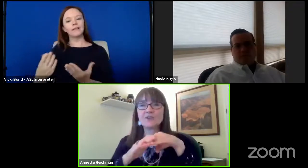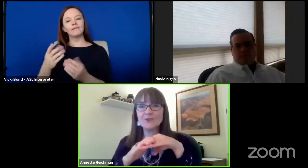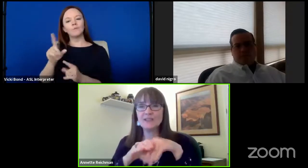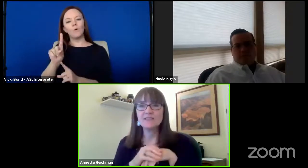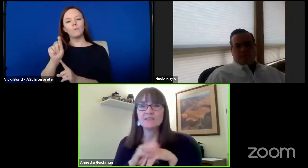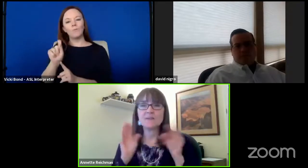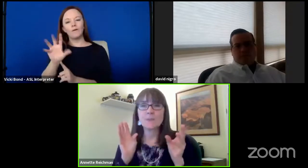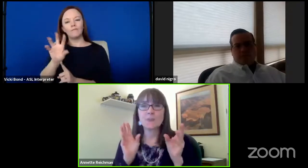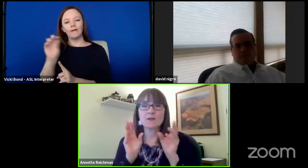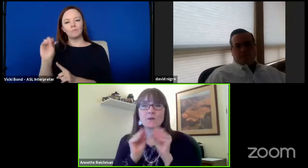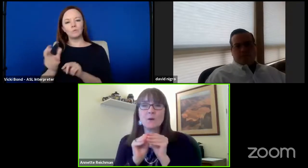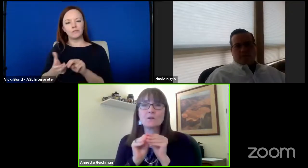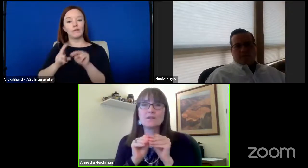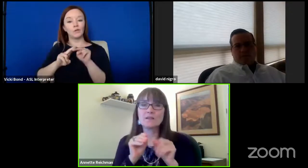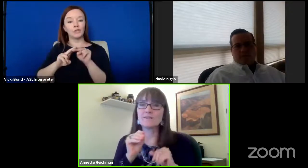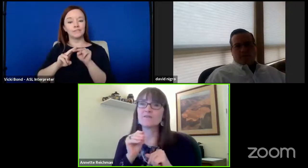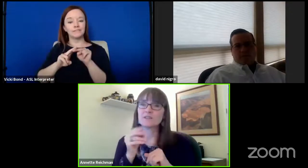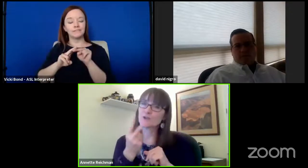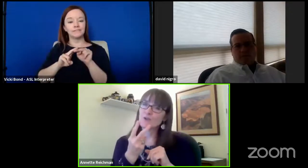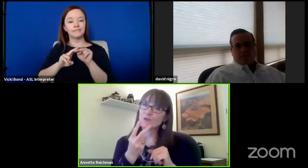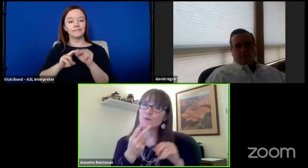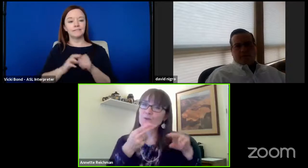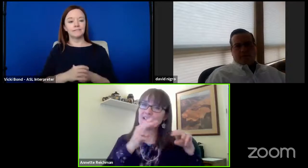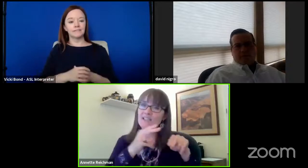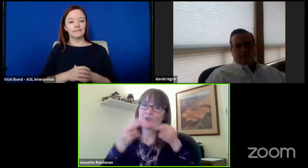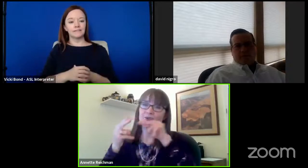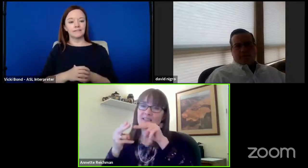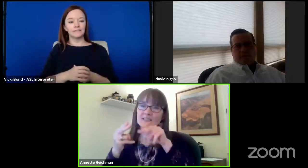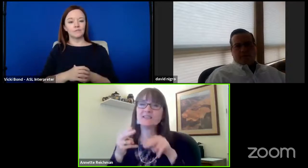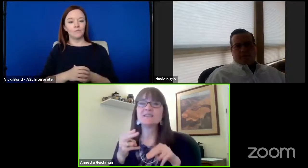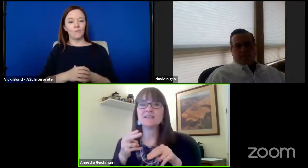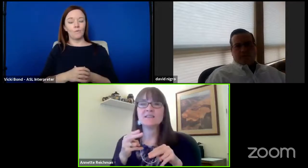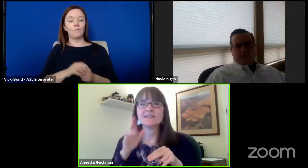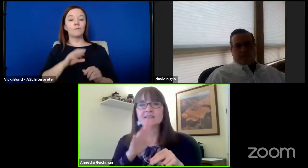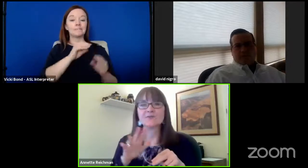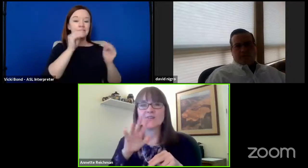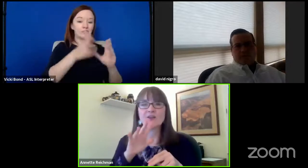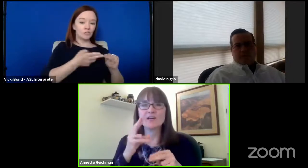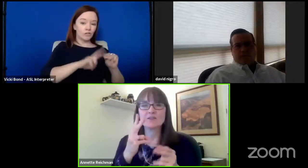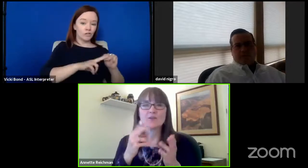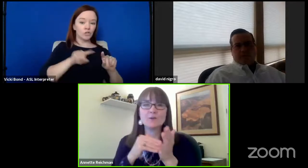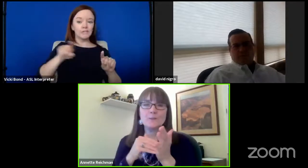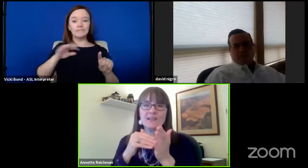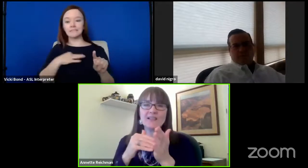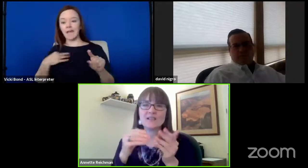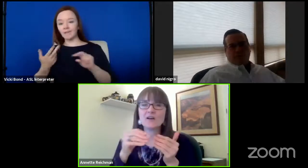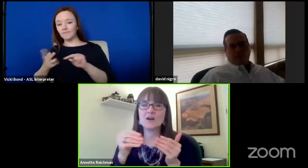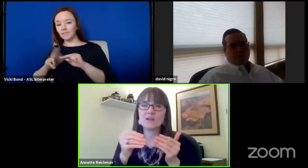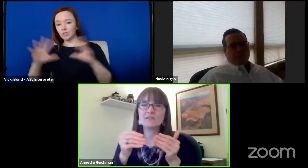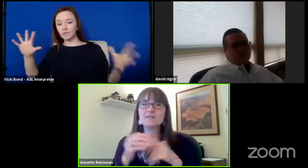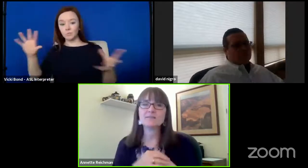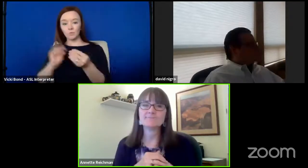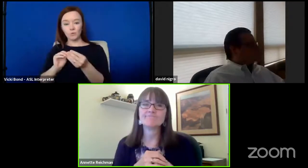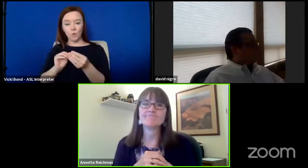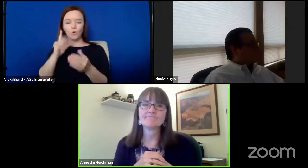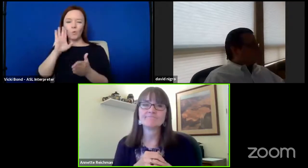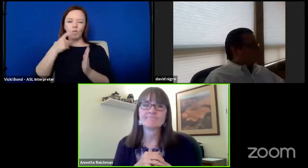1.5% increase. The total of the 2 increases is right around $2 million.